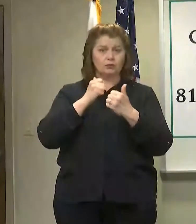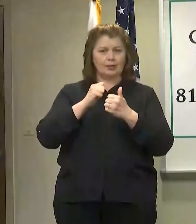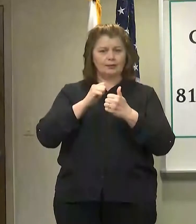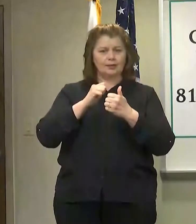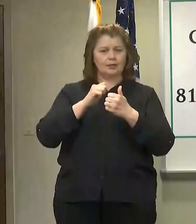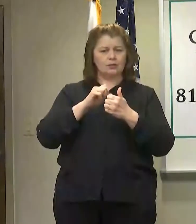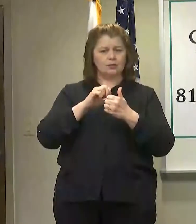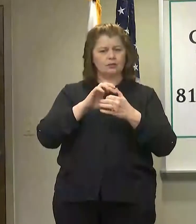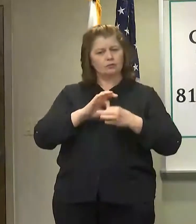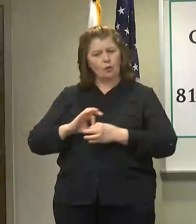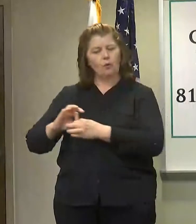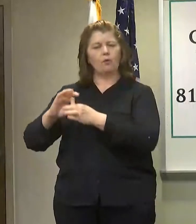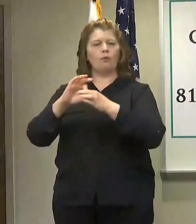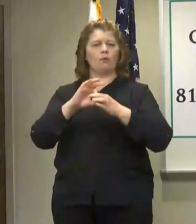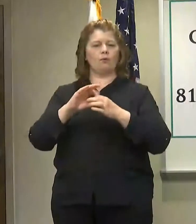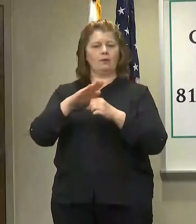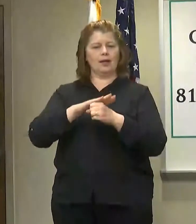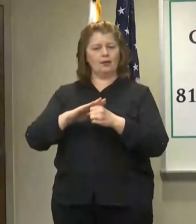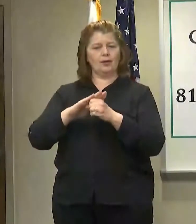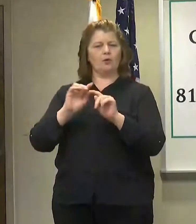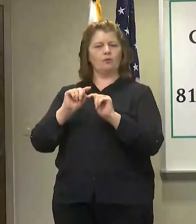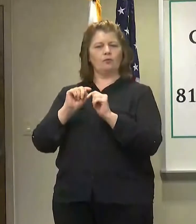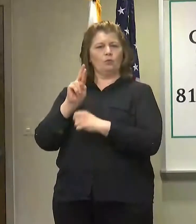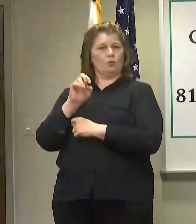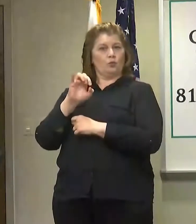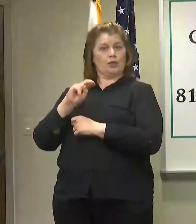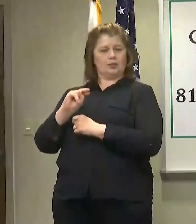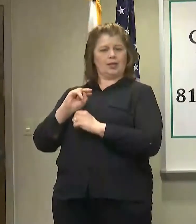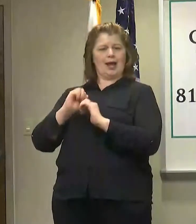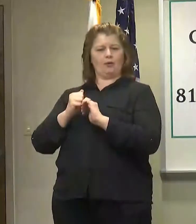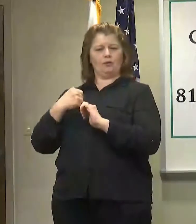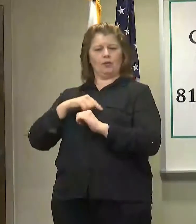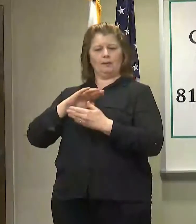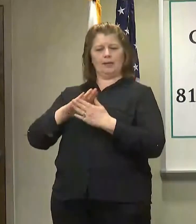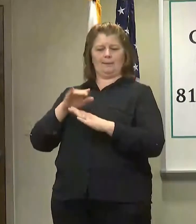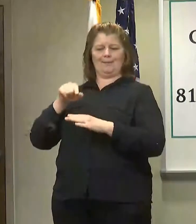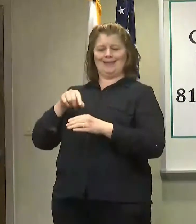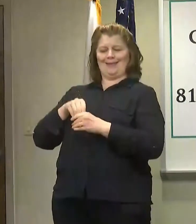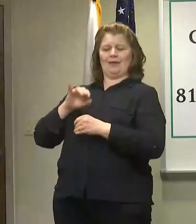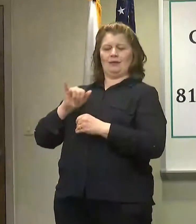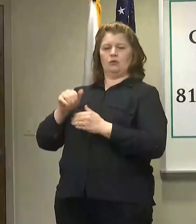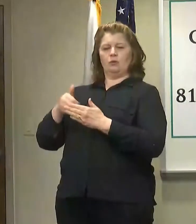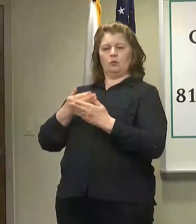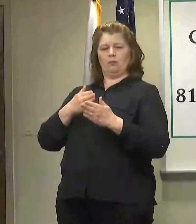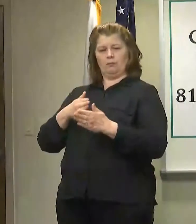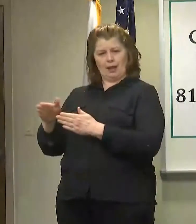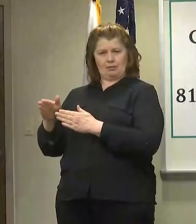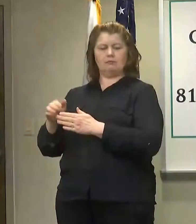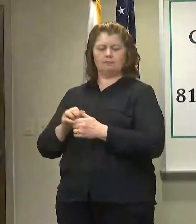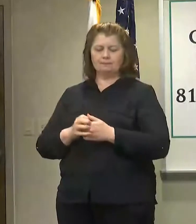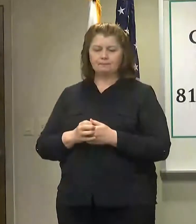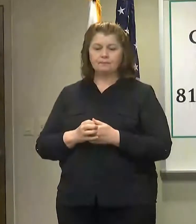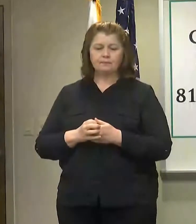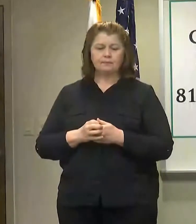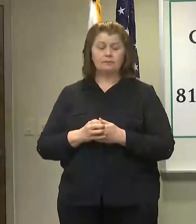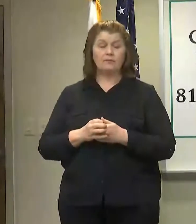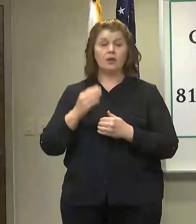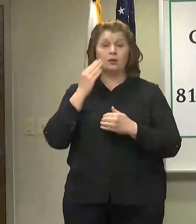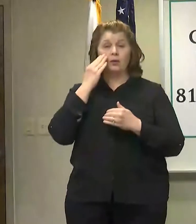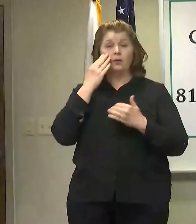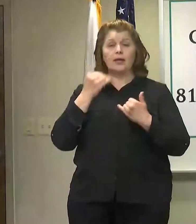total region and team about how do we become in this Restore Illinois. For those of you who know, we're currently in phase 2